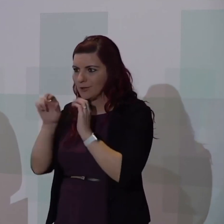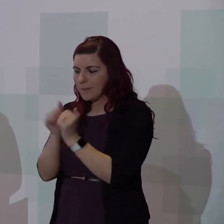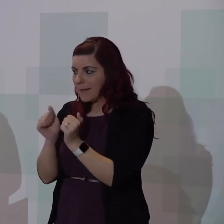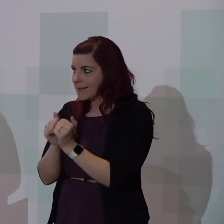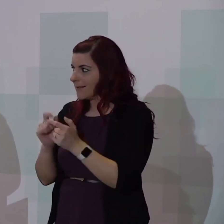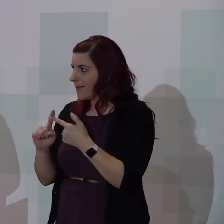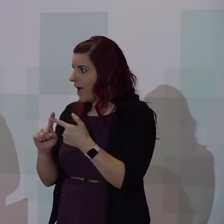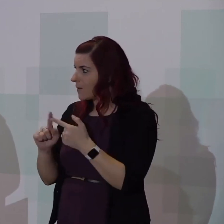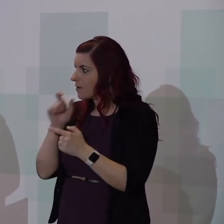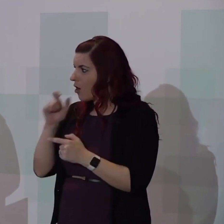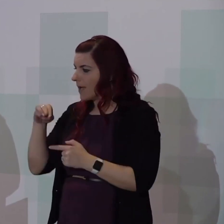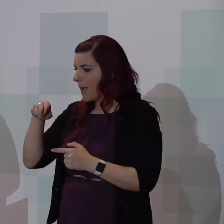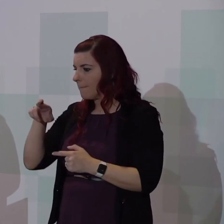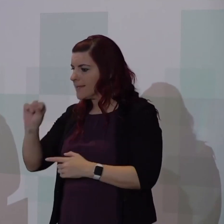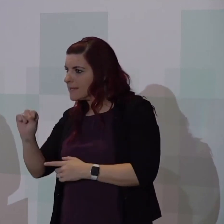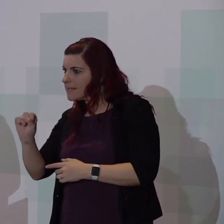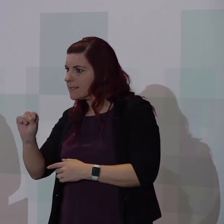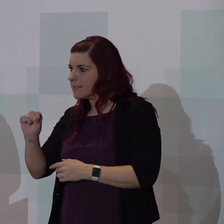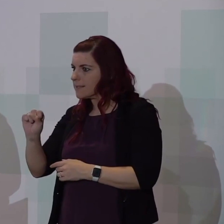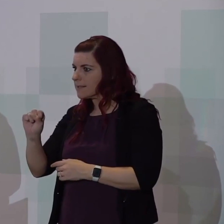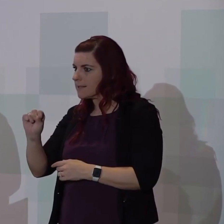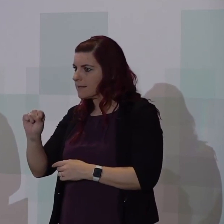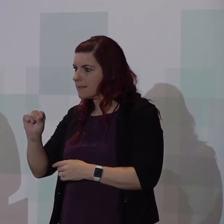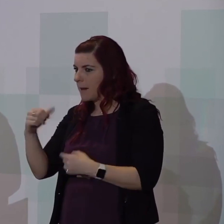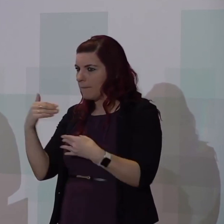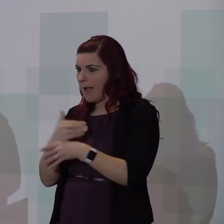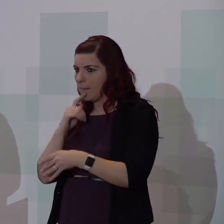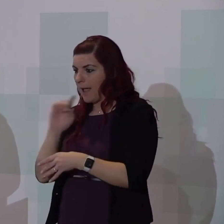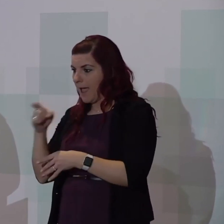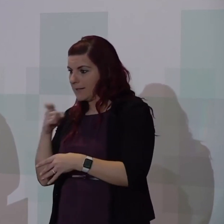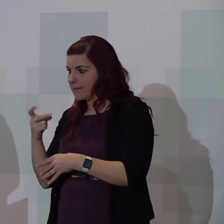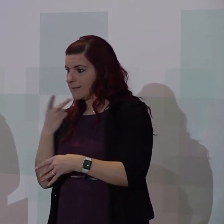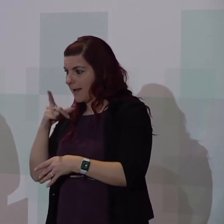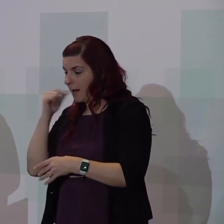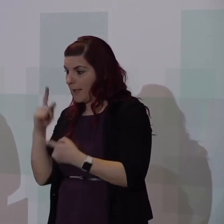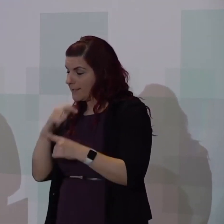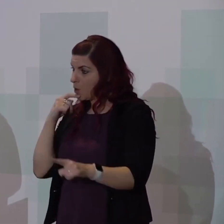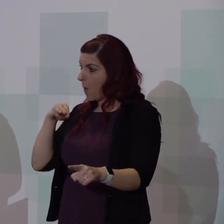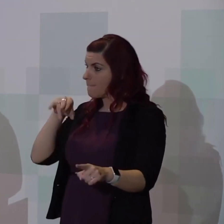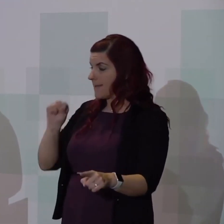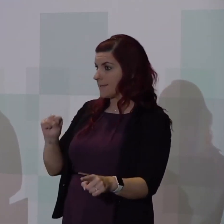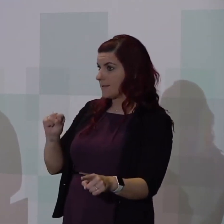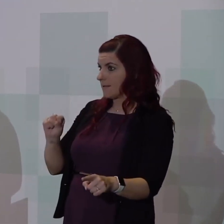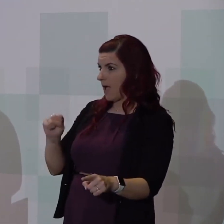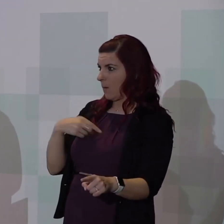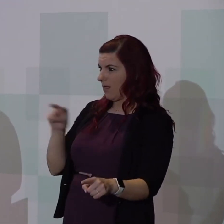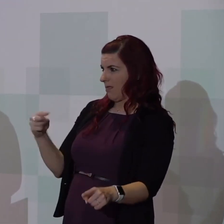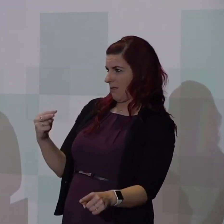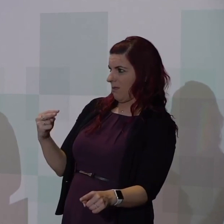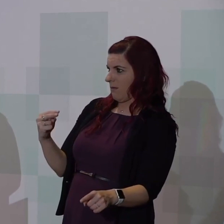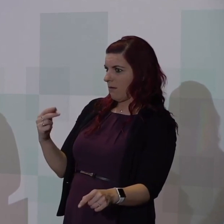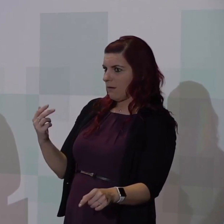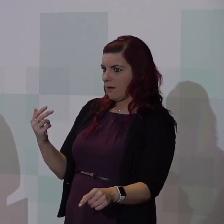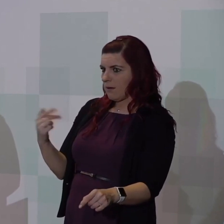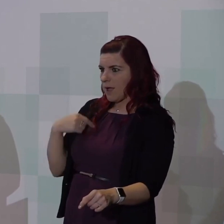I was called Mrs. and my ex's surname. When I corrected them and said Miss, I would get that look. I